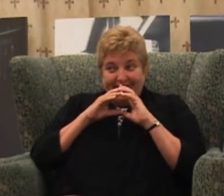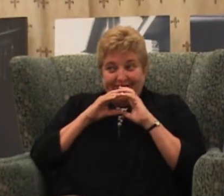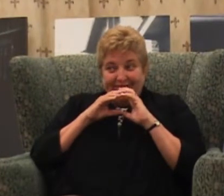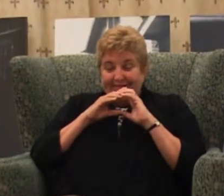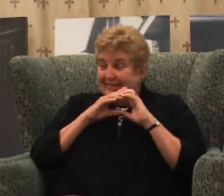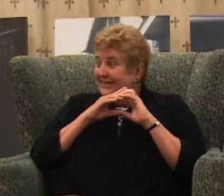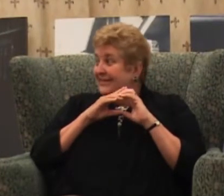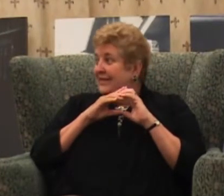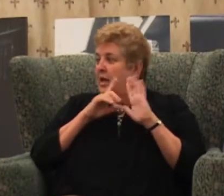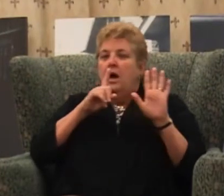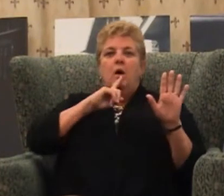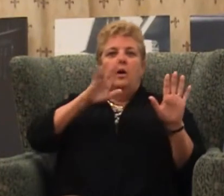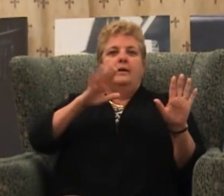Oh, I'm sorry.